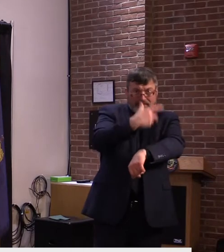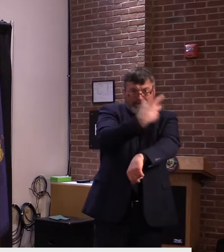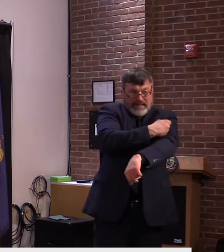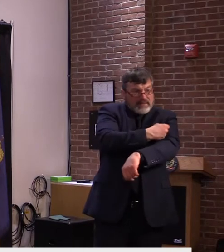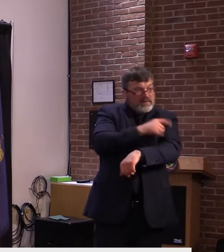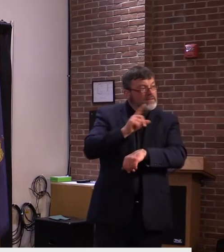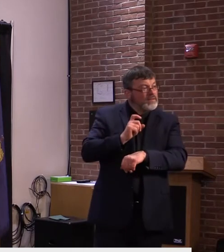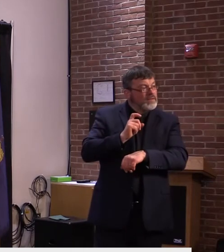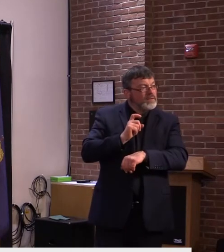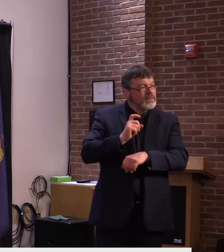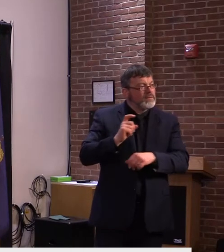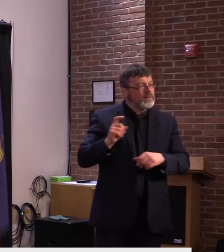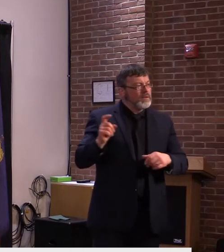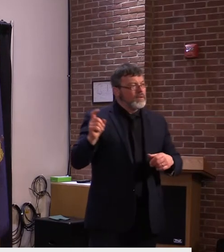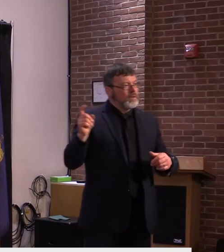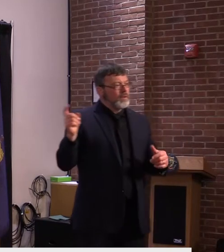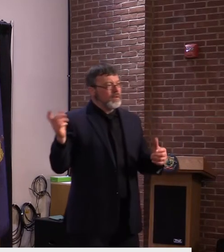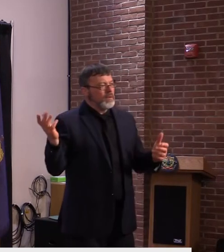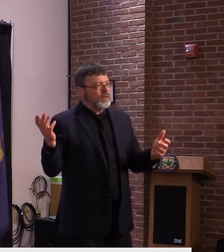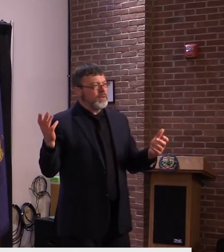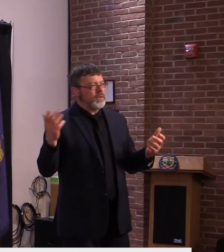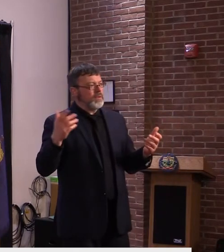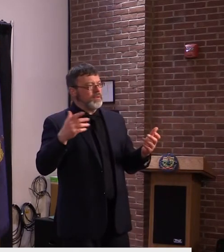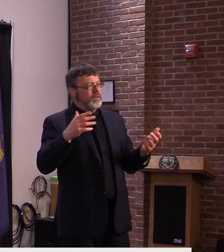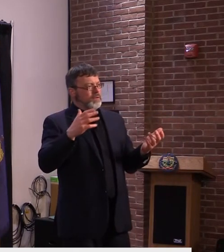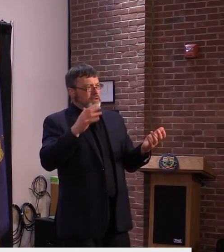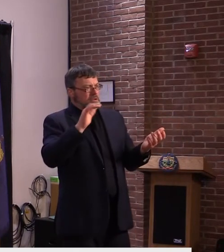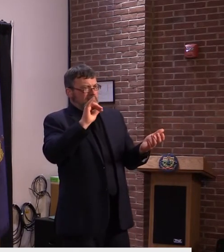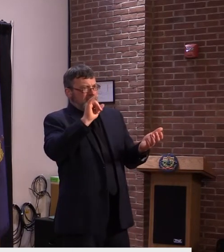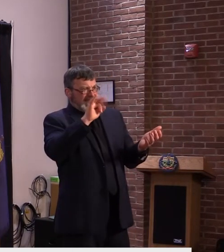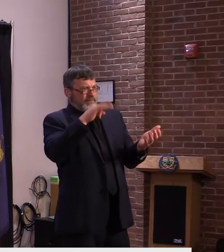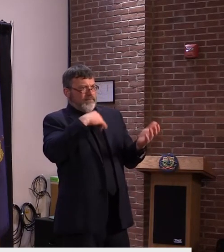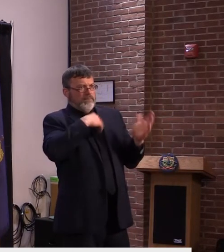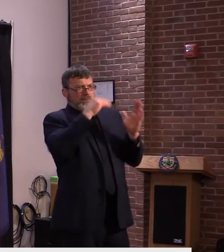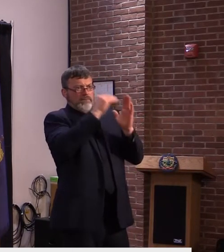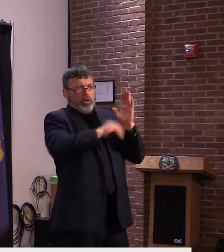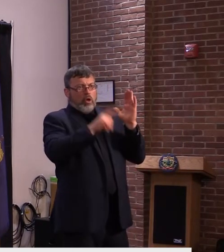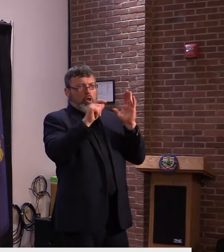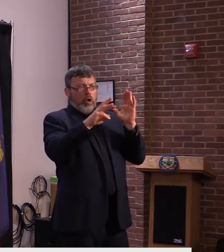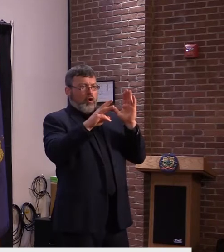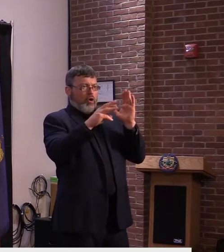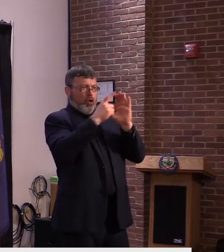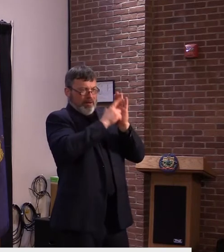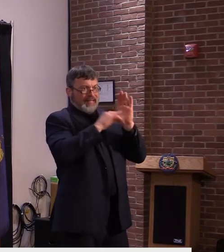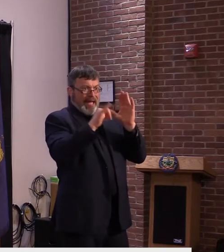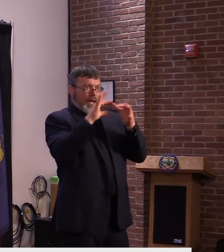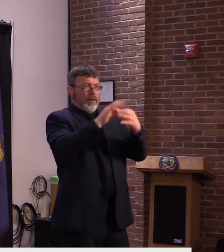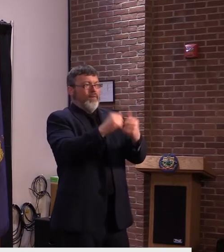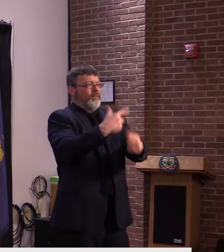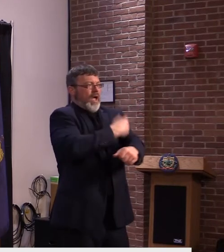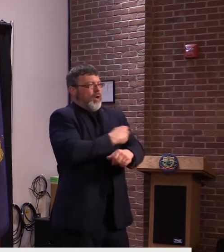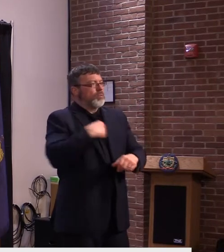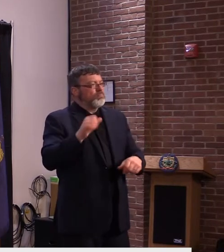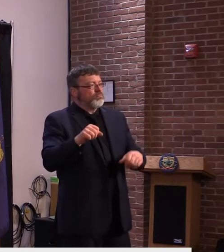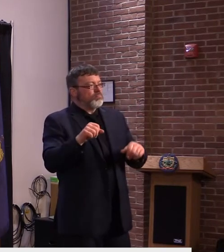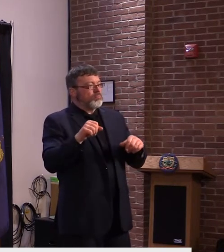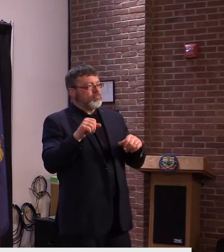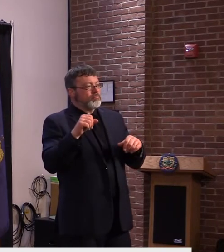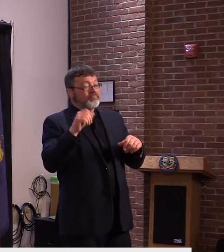used an example a couple times during the pandemic. Our team worked directly with the Barry City School District as an ecosystem, if you